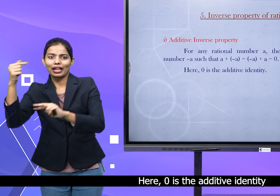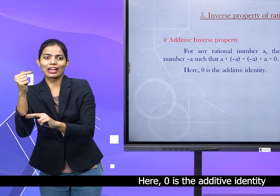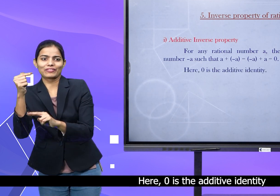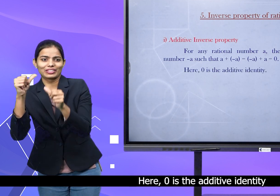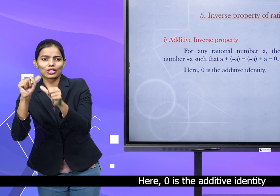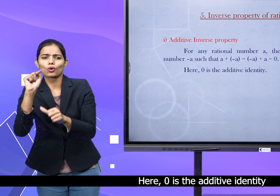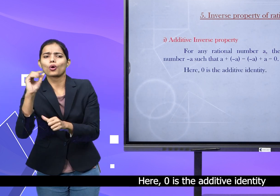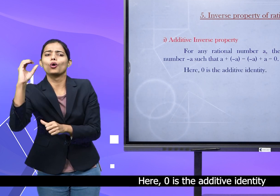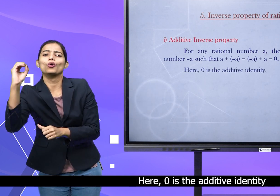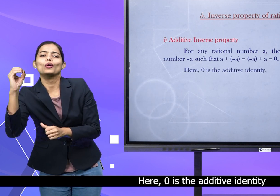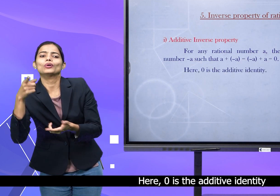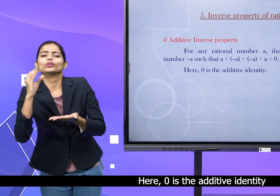identity.